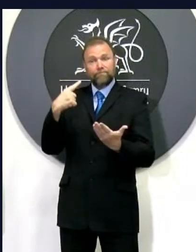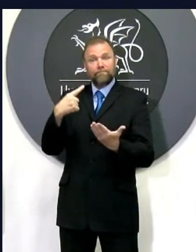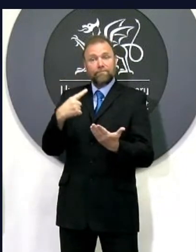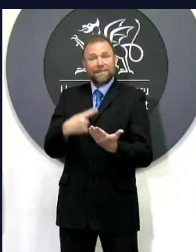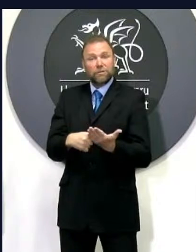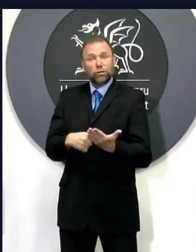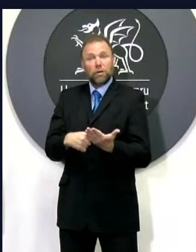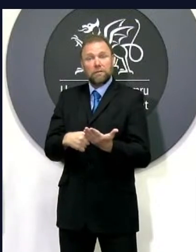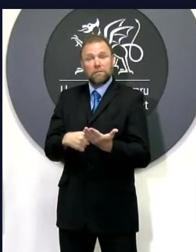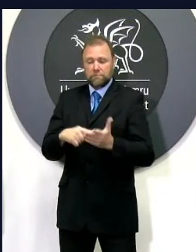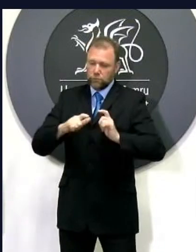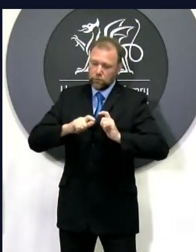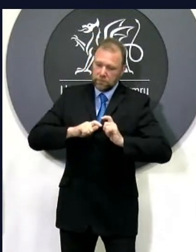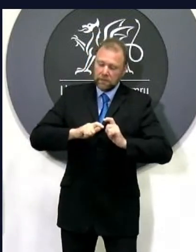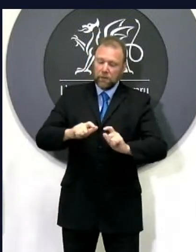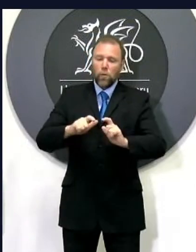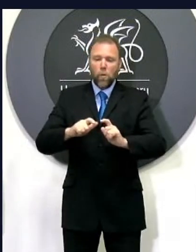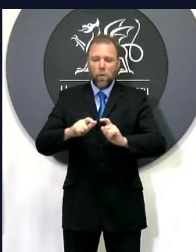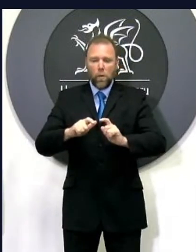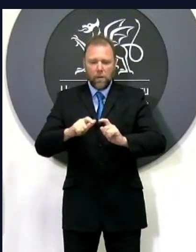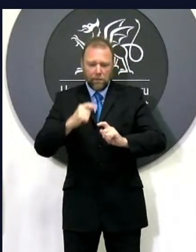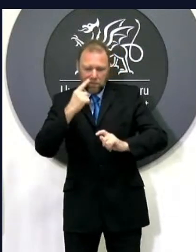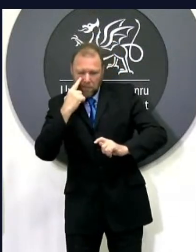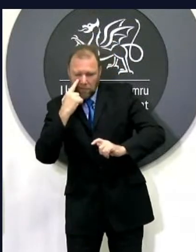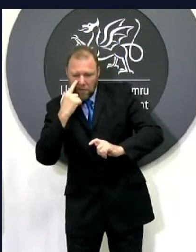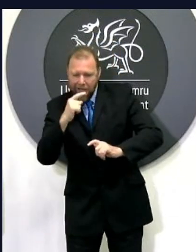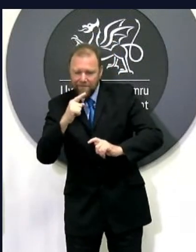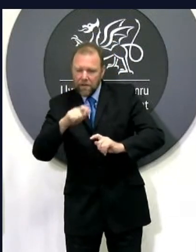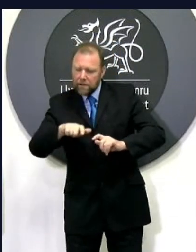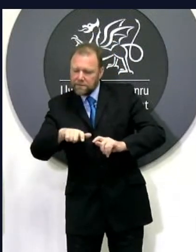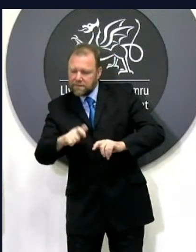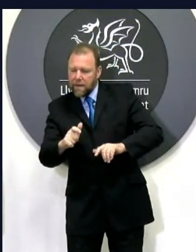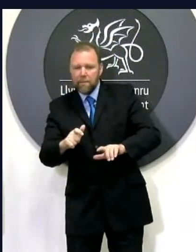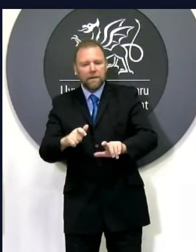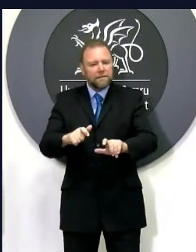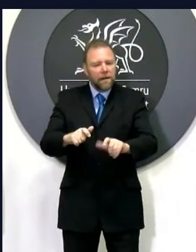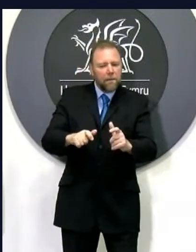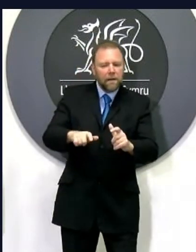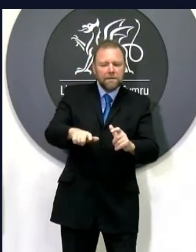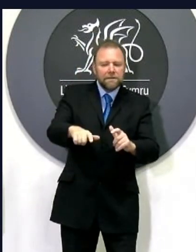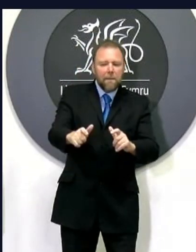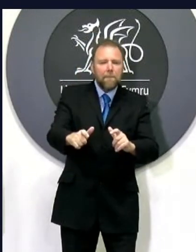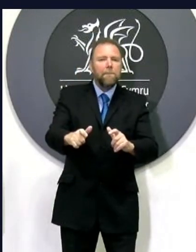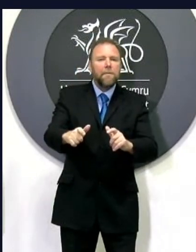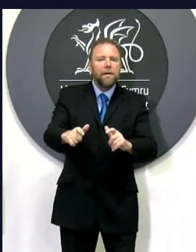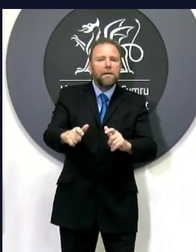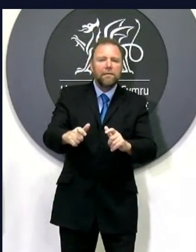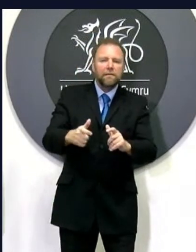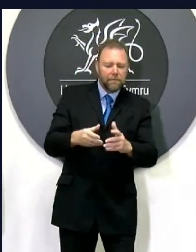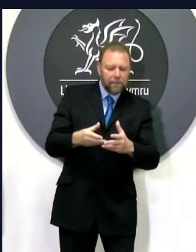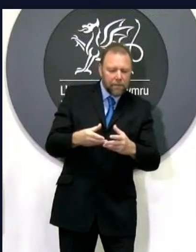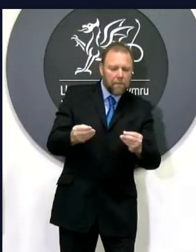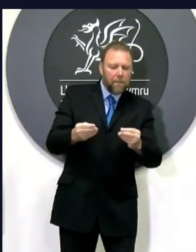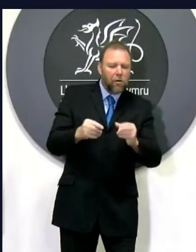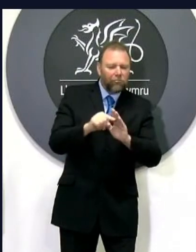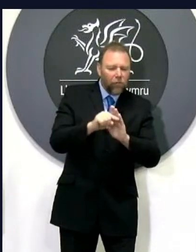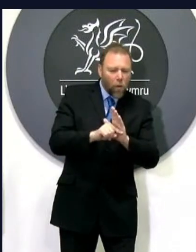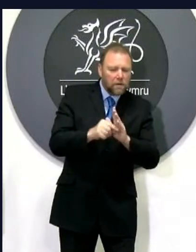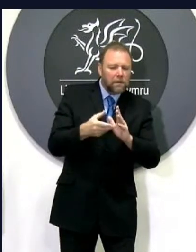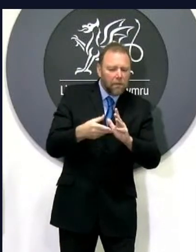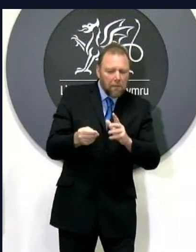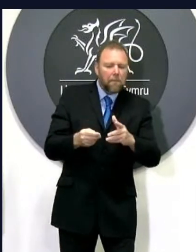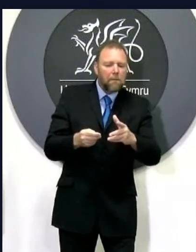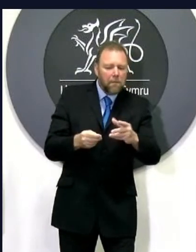continue our careful step-by-step approach, lifting restrictions week by week, provided the public